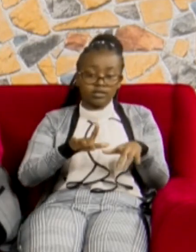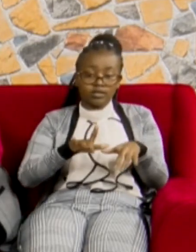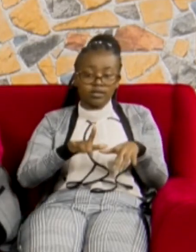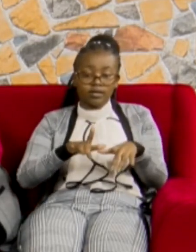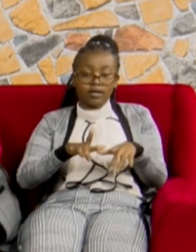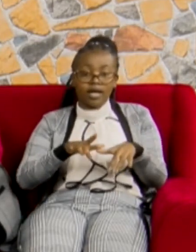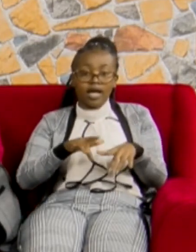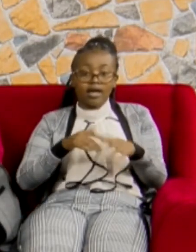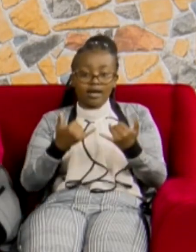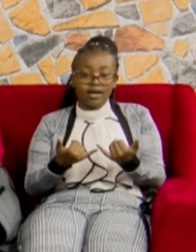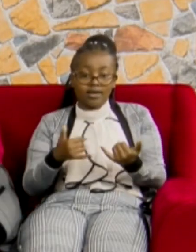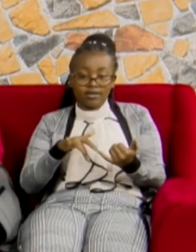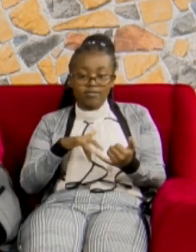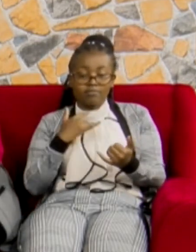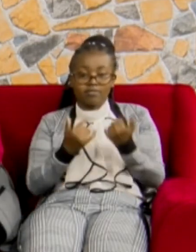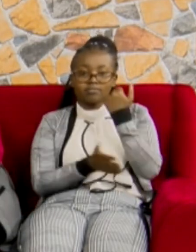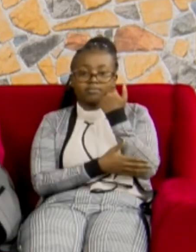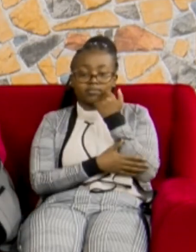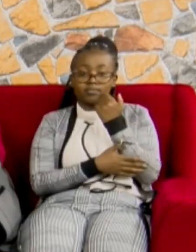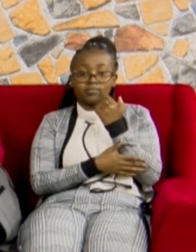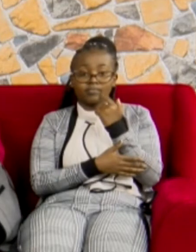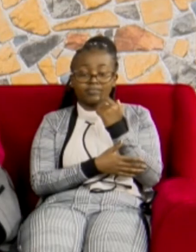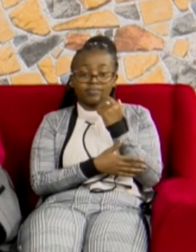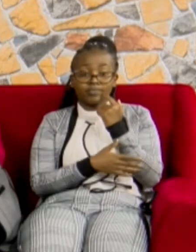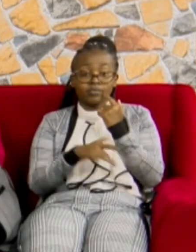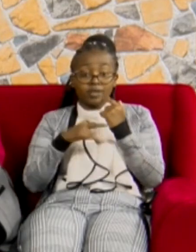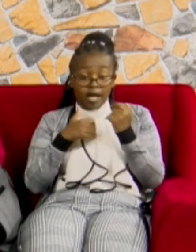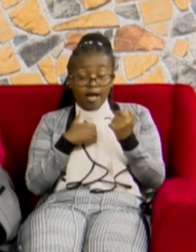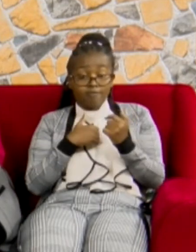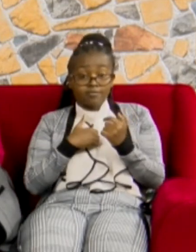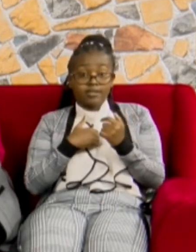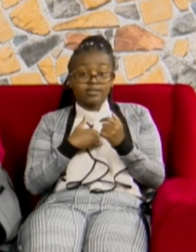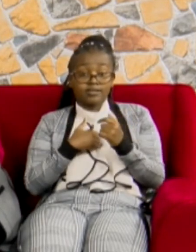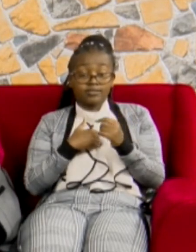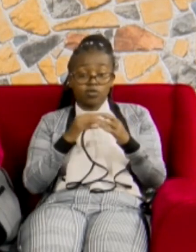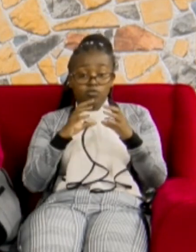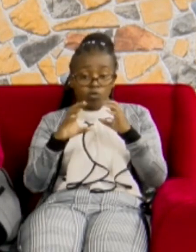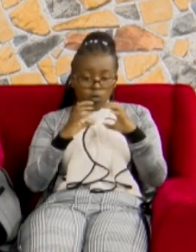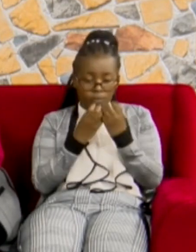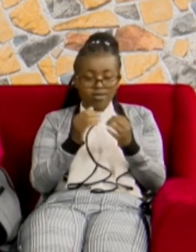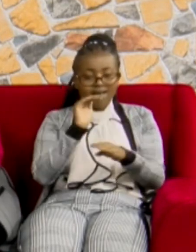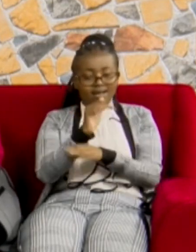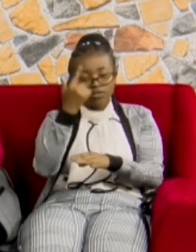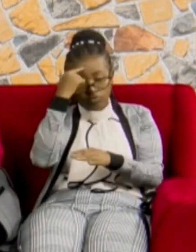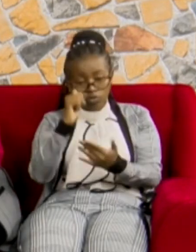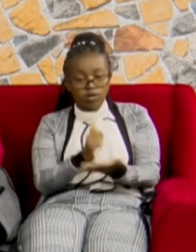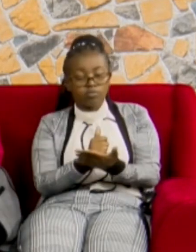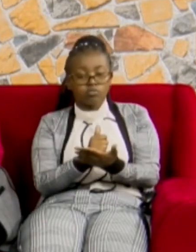guilty. Yes, and don't feel guilty. And we have that sense of community. It's ask for help. Do